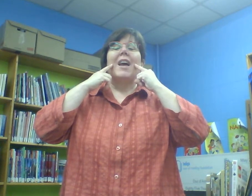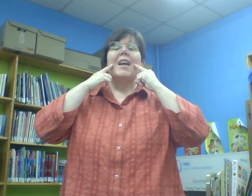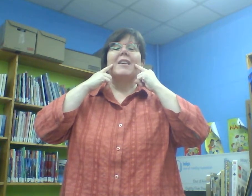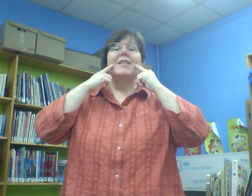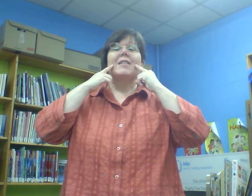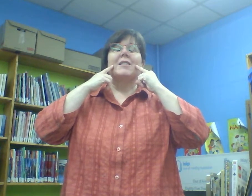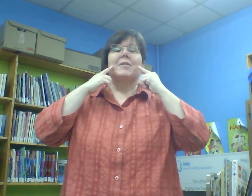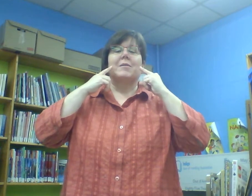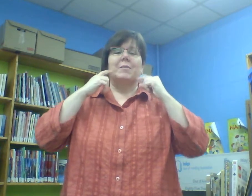face.